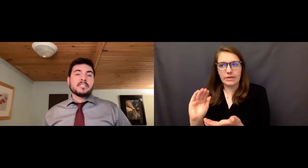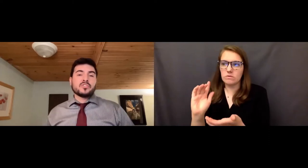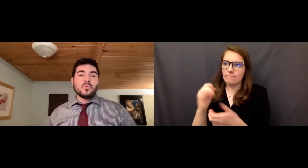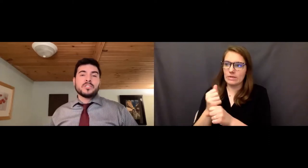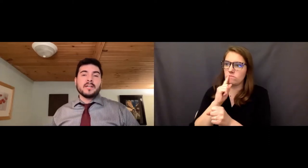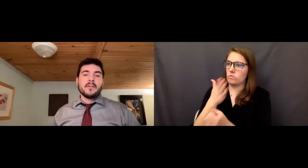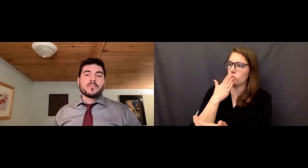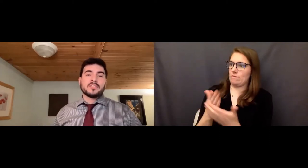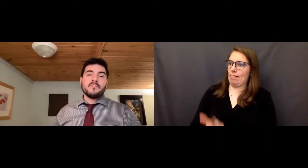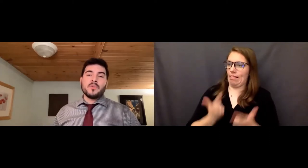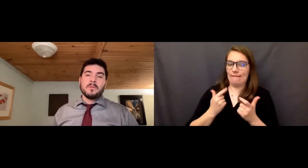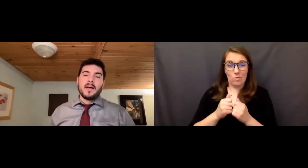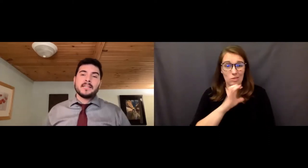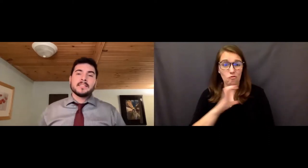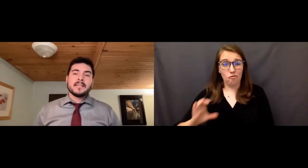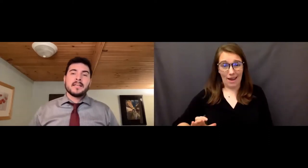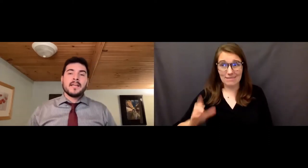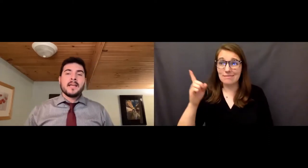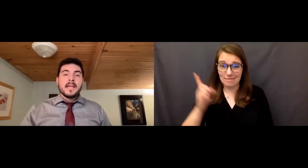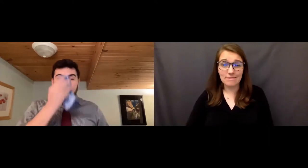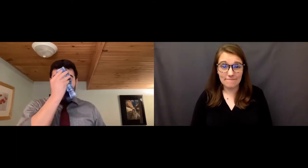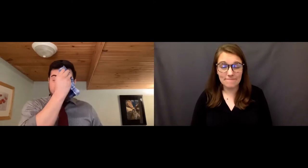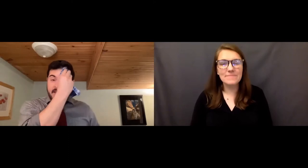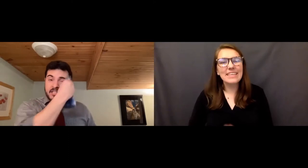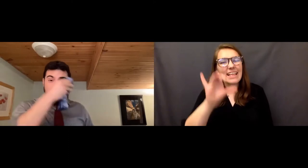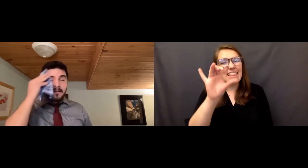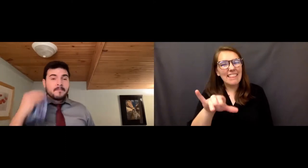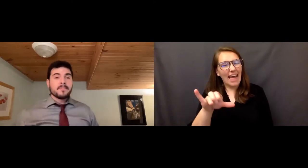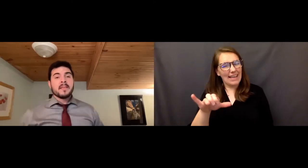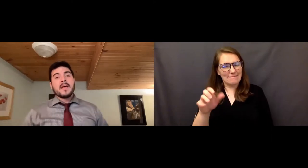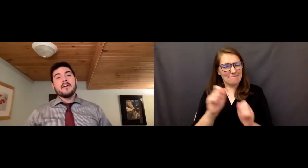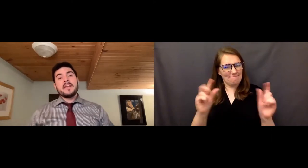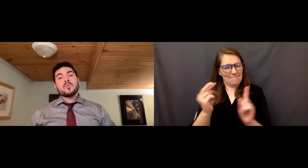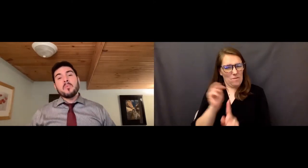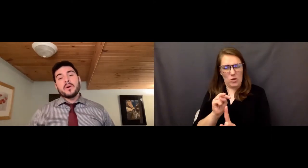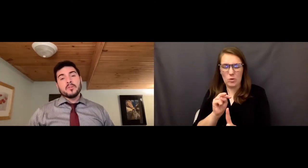this distortion of the Christian view implies is that privation